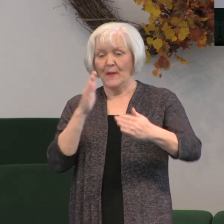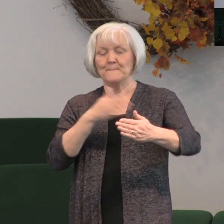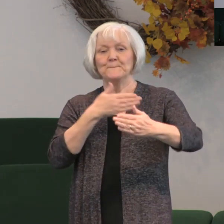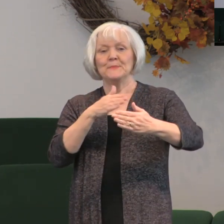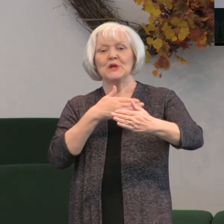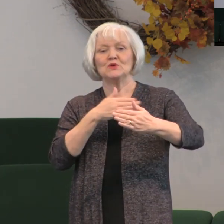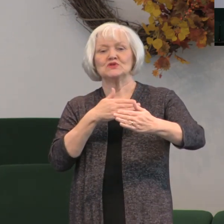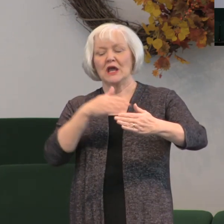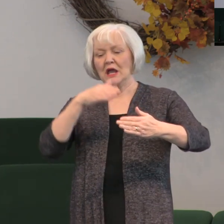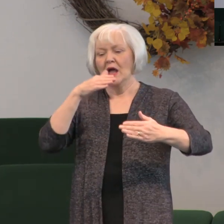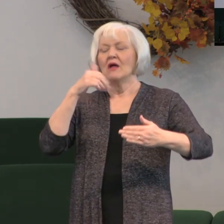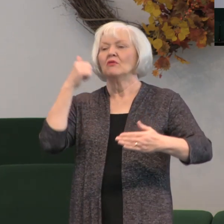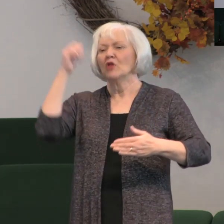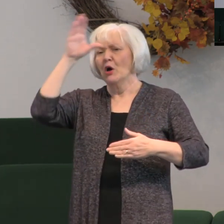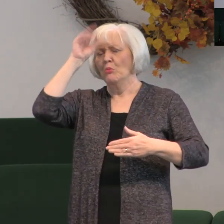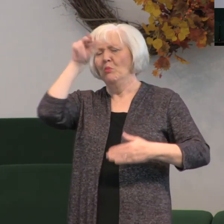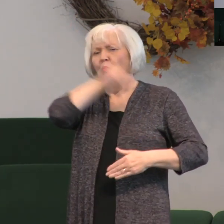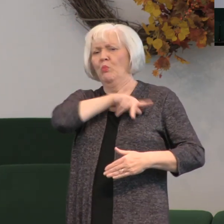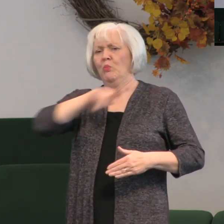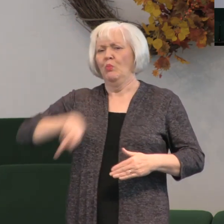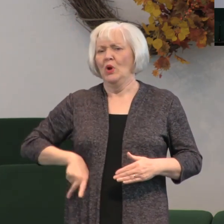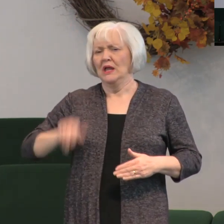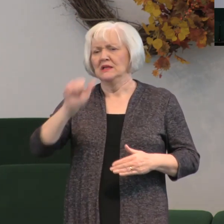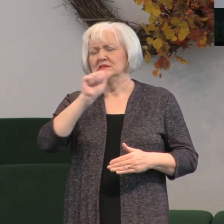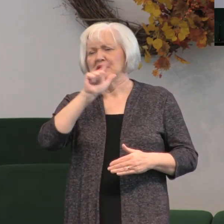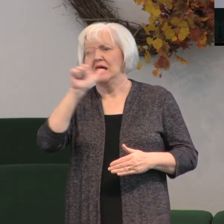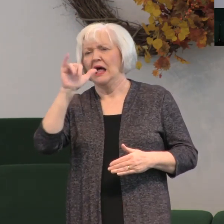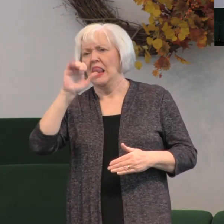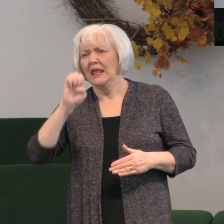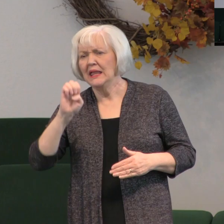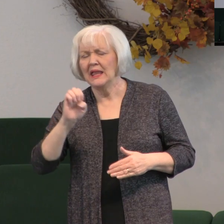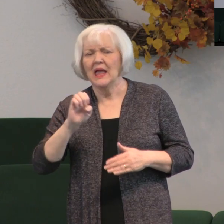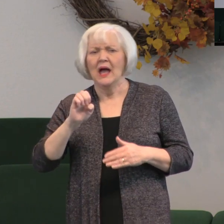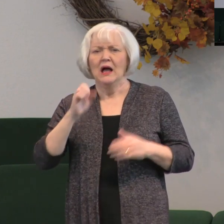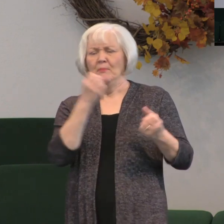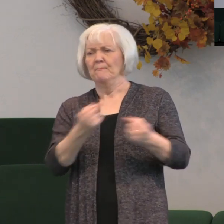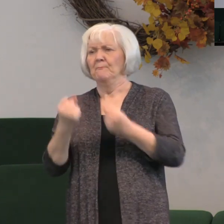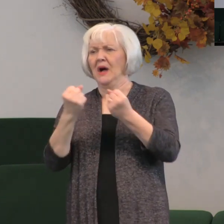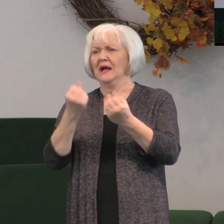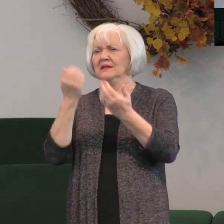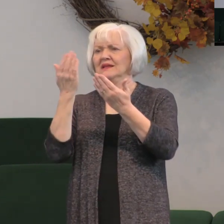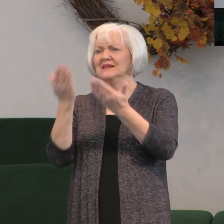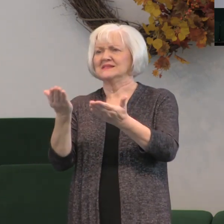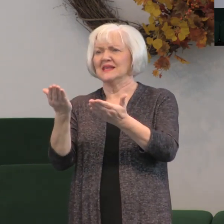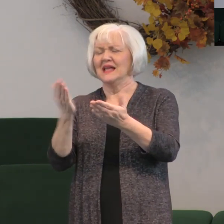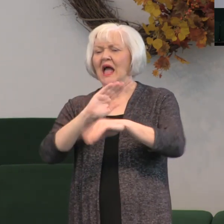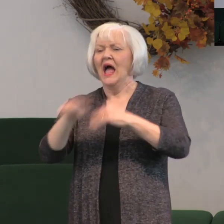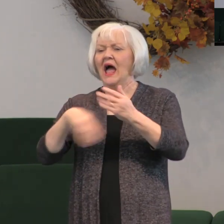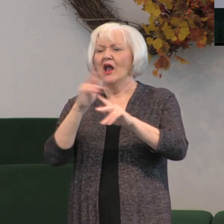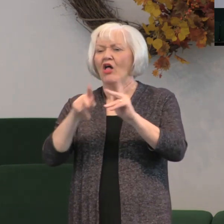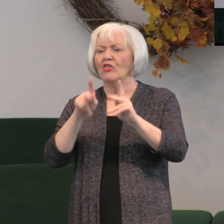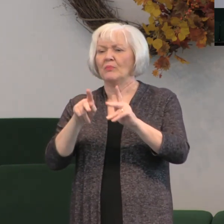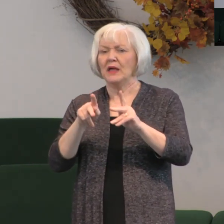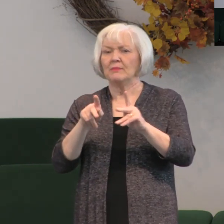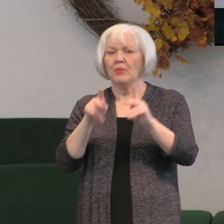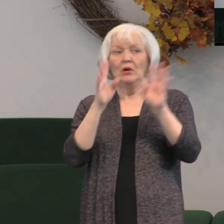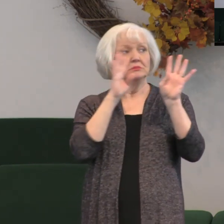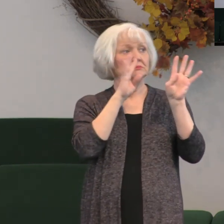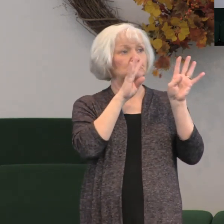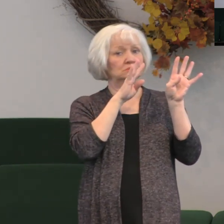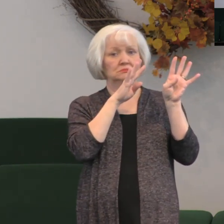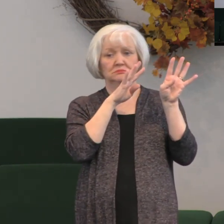Ali mighty as he Ali Ababwa. And everybody in the city just kind of stops to see what is going